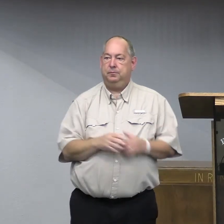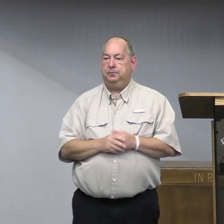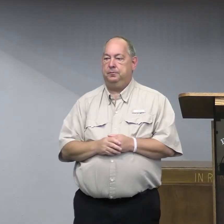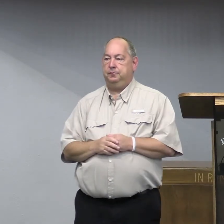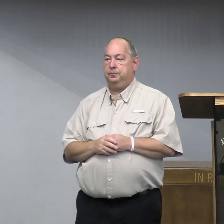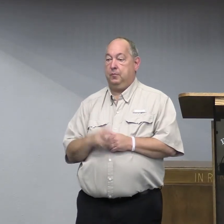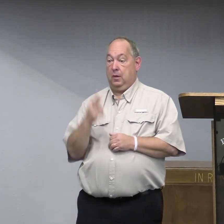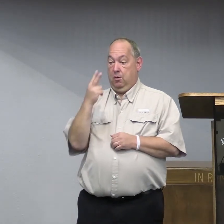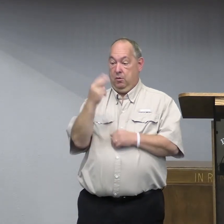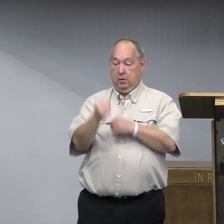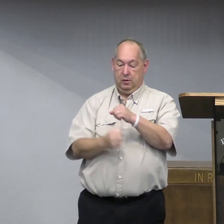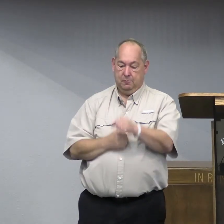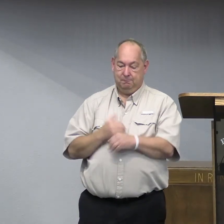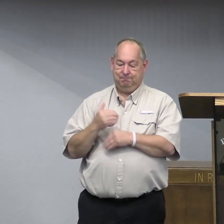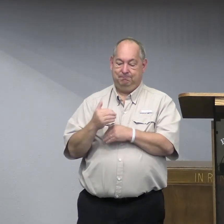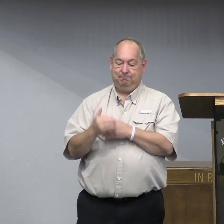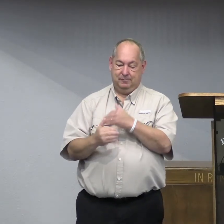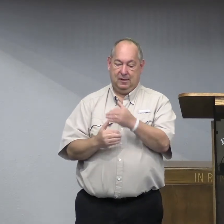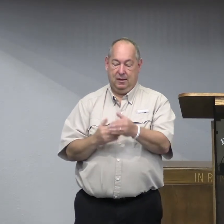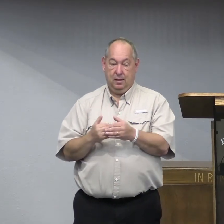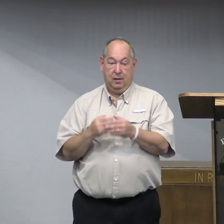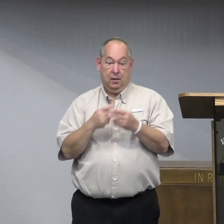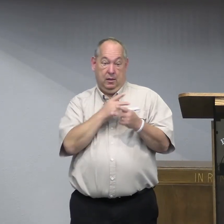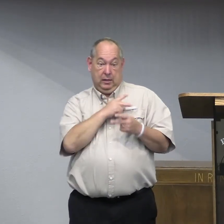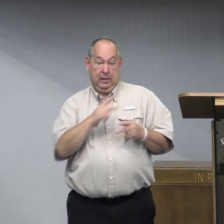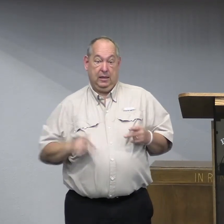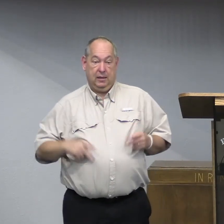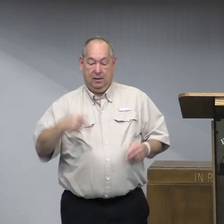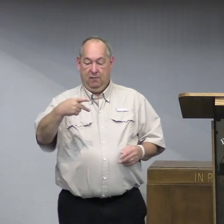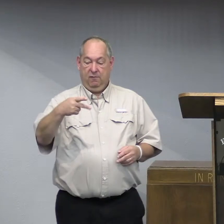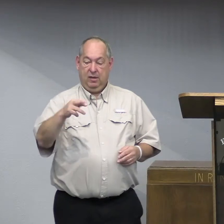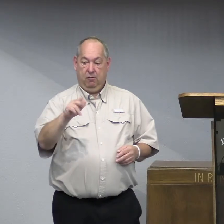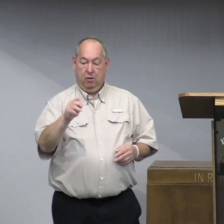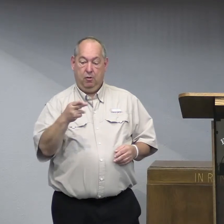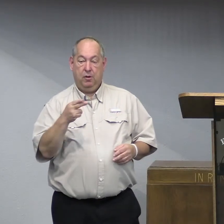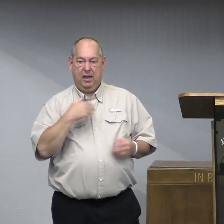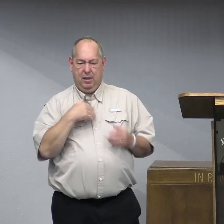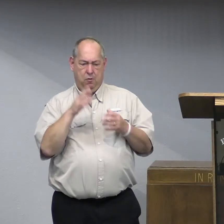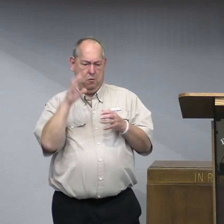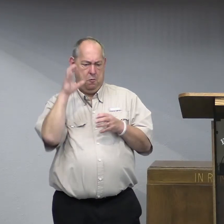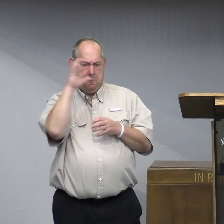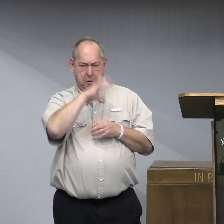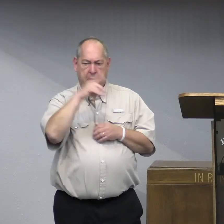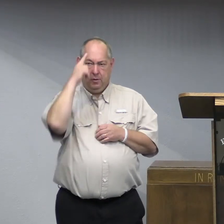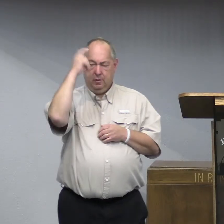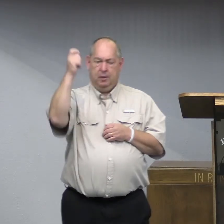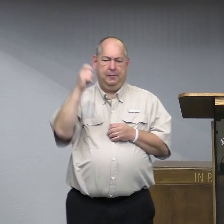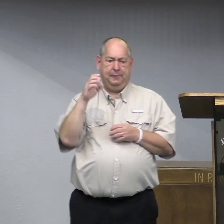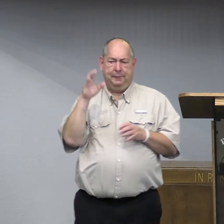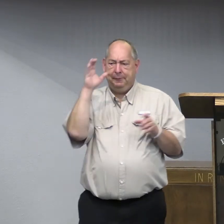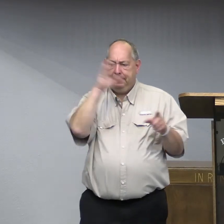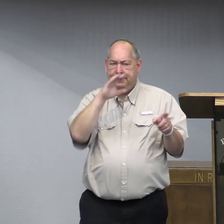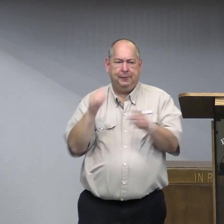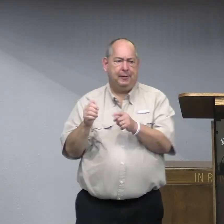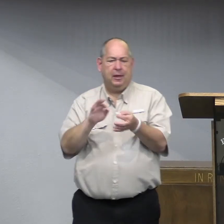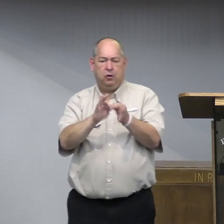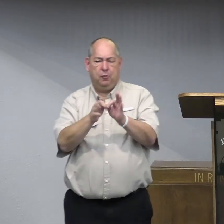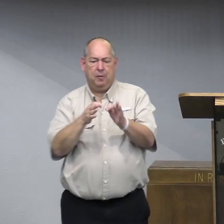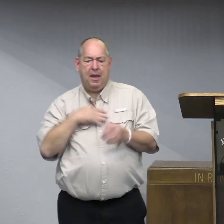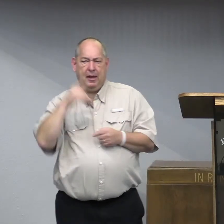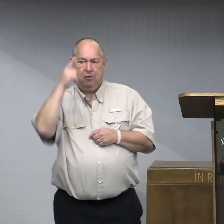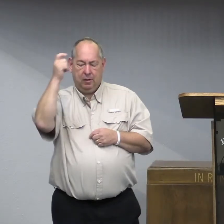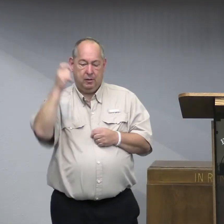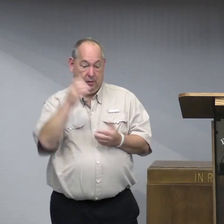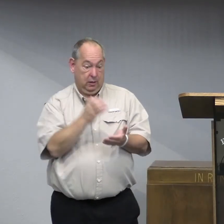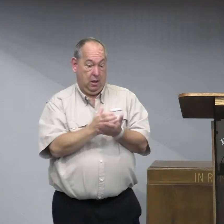2 years go by, and Pharaoh has a bizarre set of dreams. And he's looking for someone who can interpret it, and the